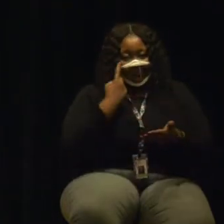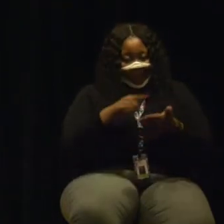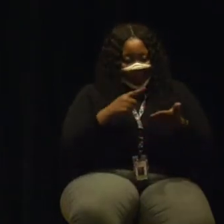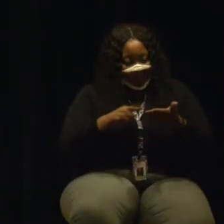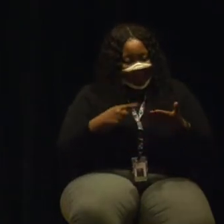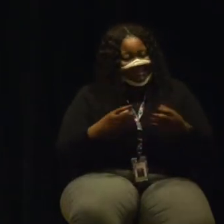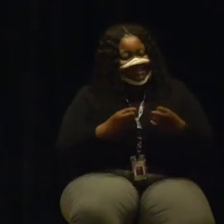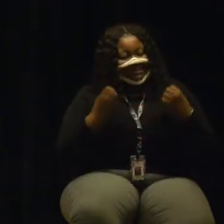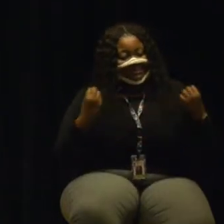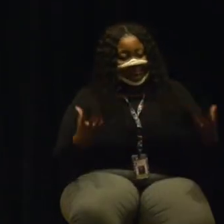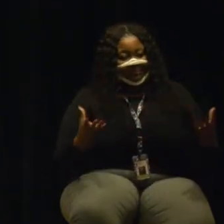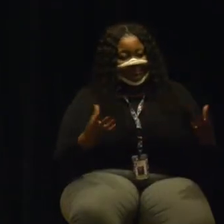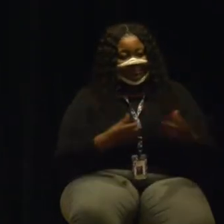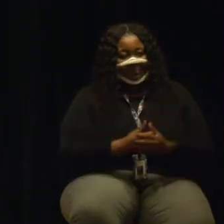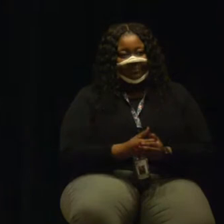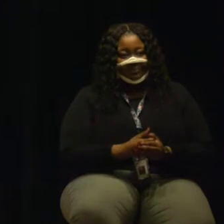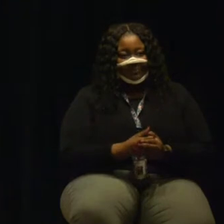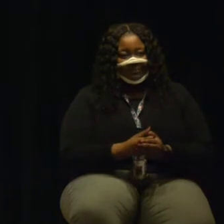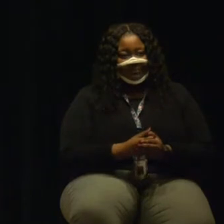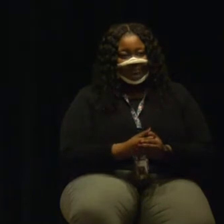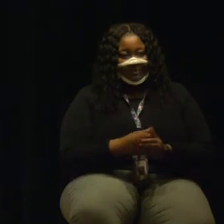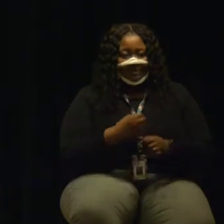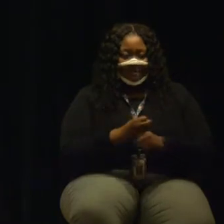making sure that if I was going to do it,